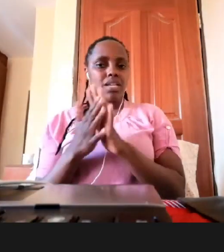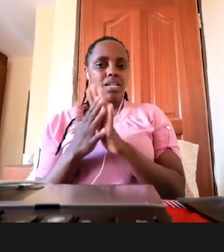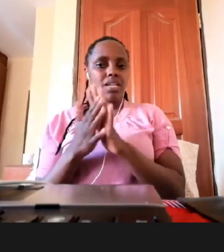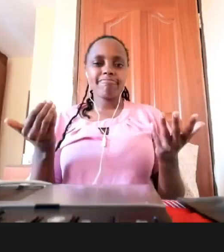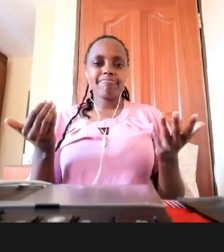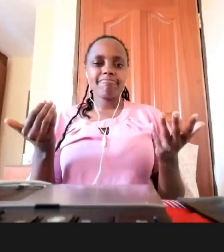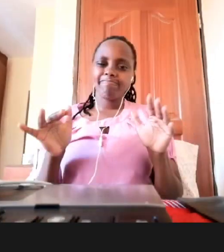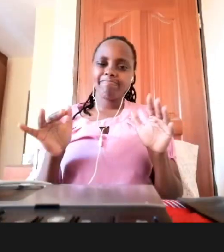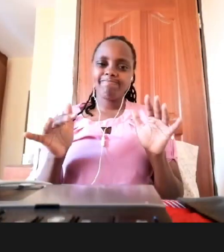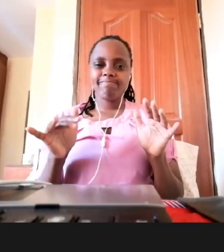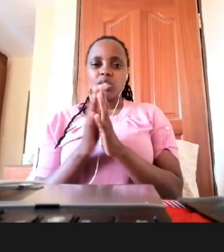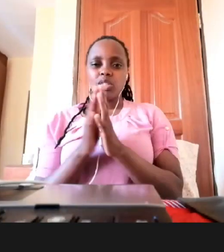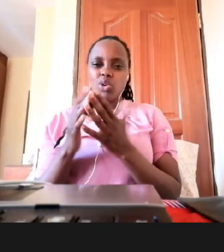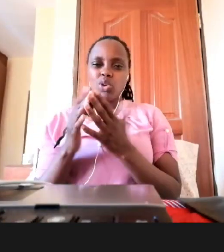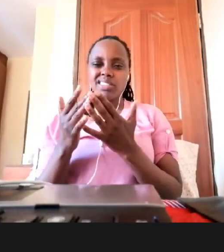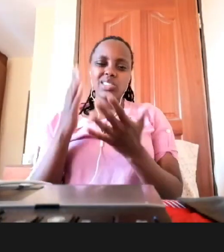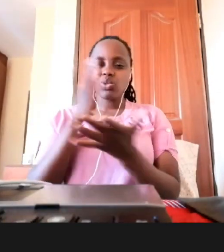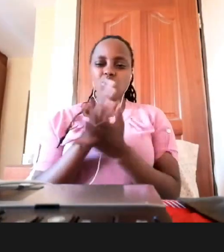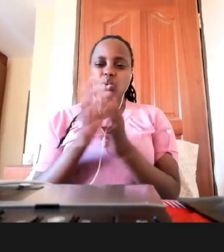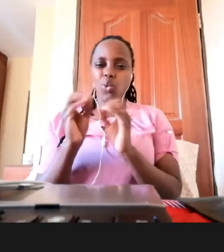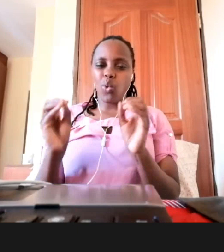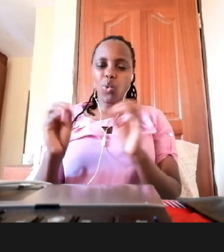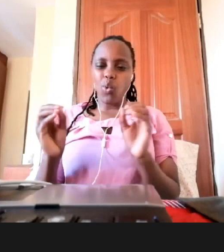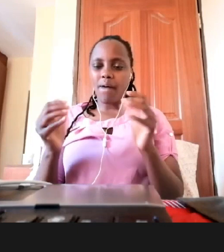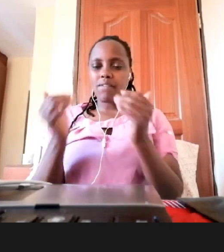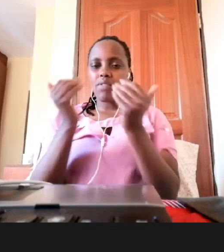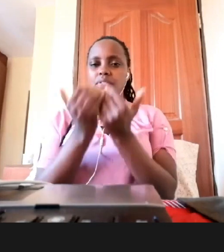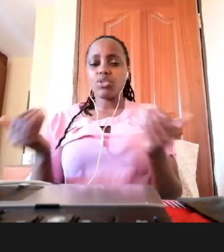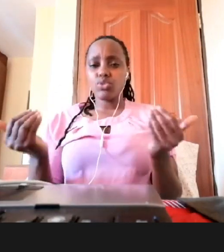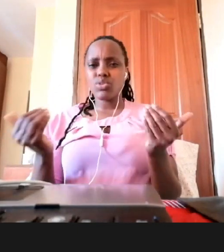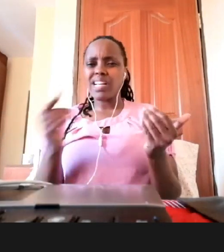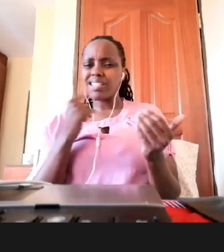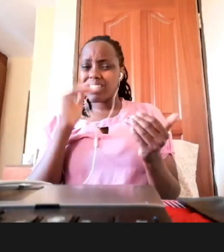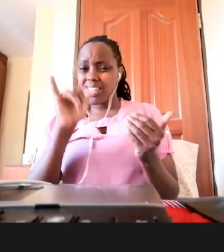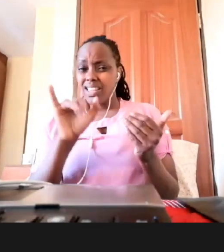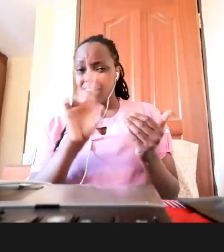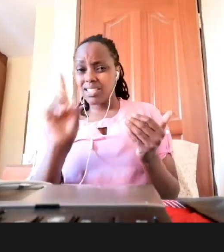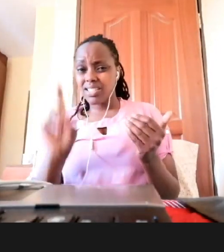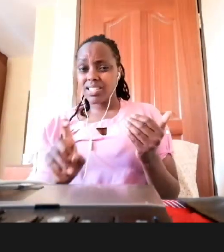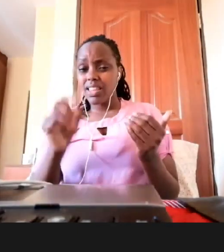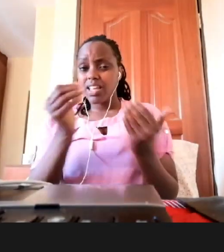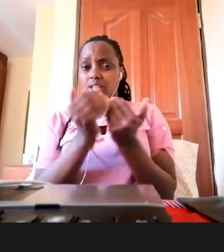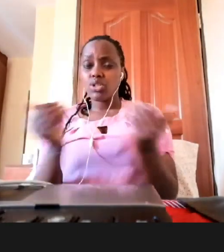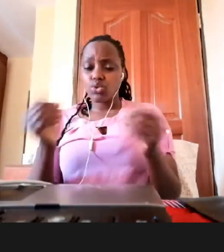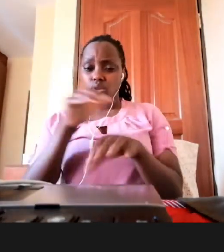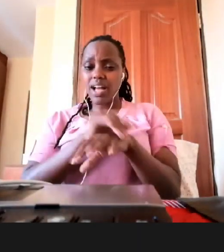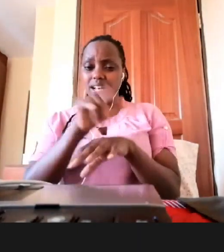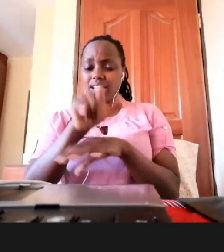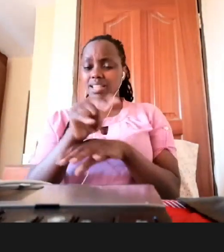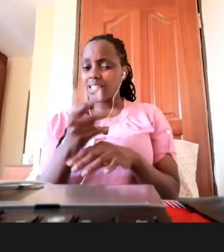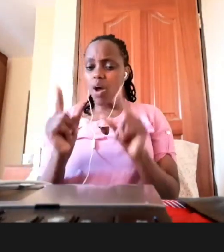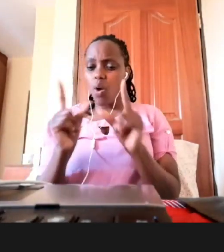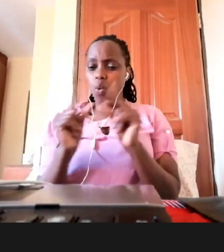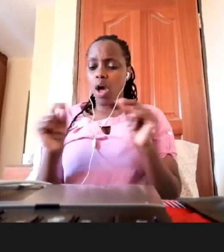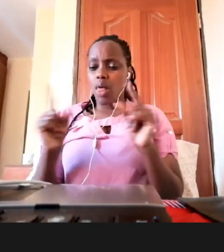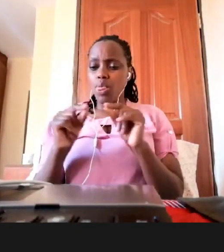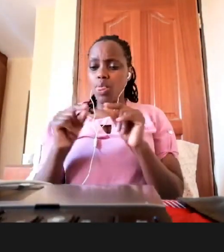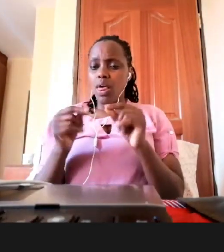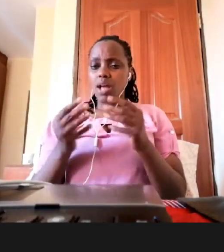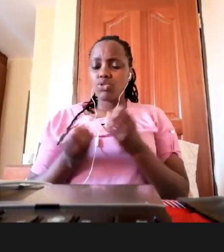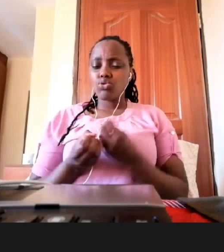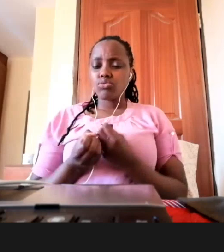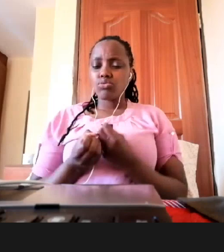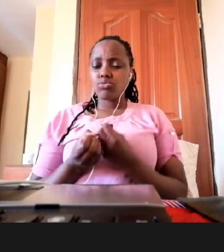kind of not really real. Like, did the children actually say that? Where did these children get that vocabulary to